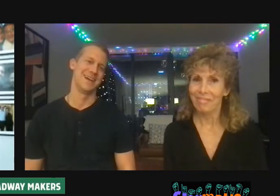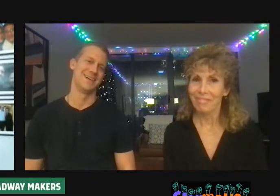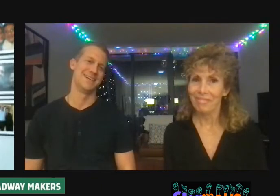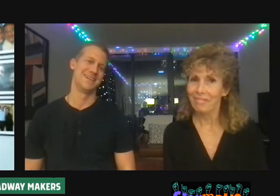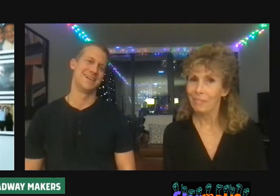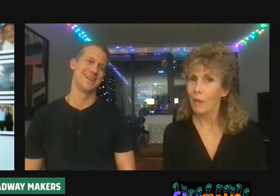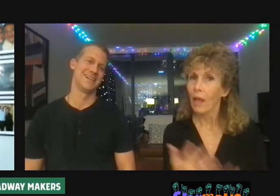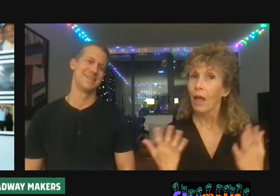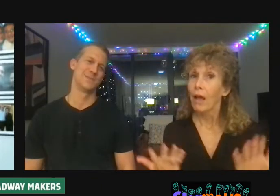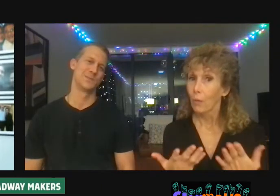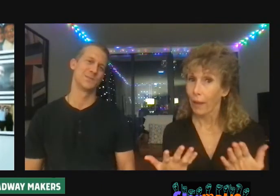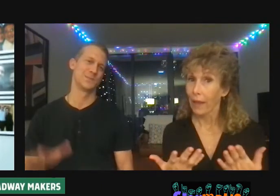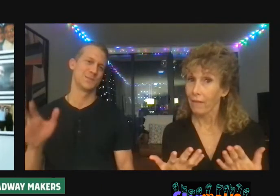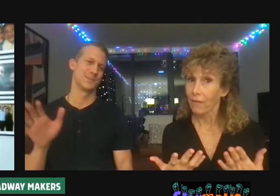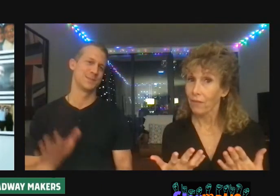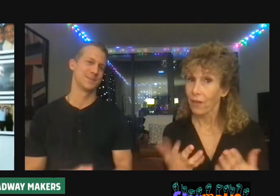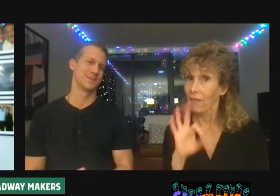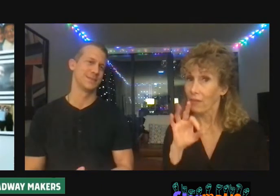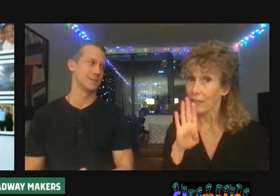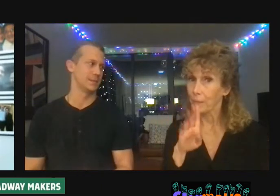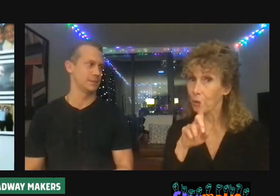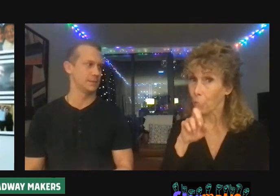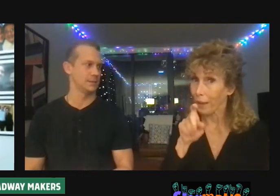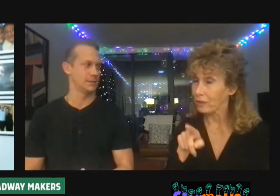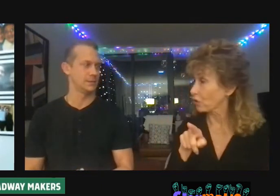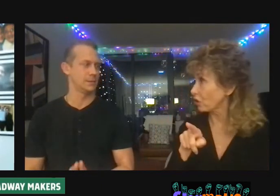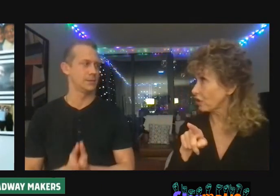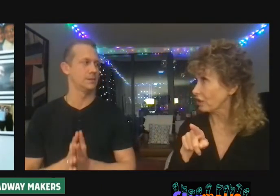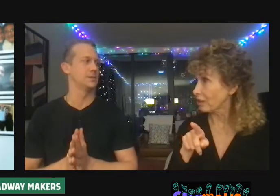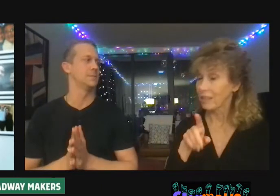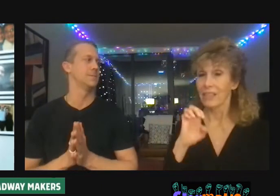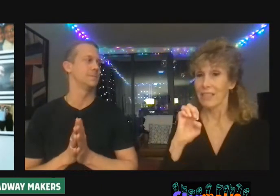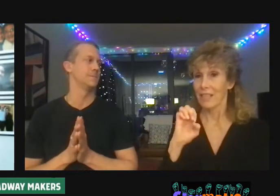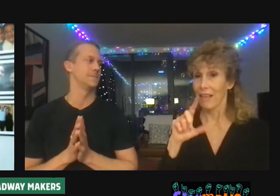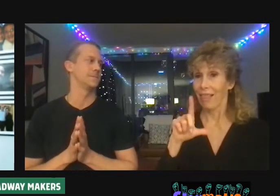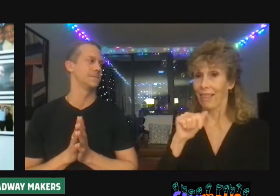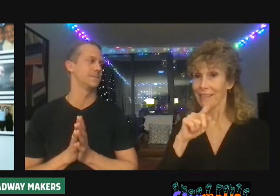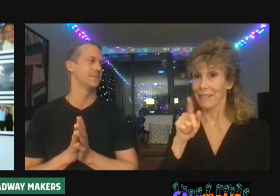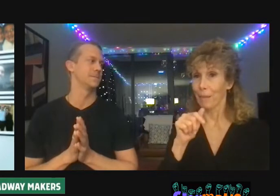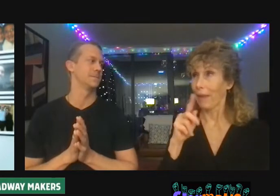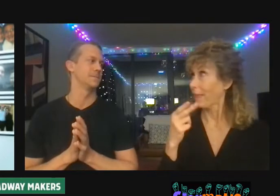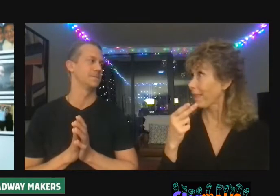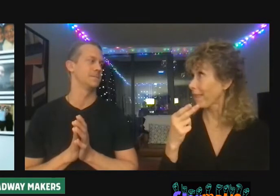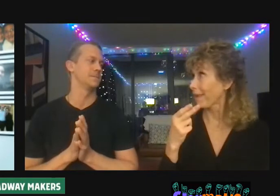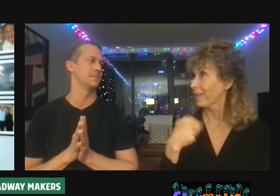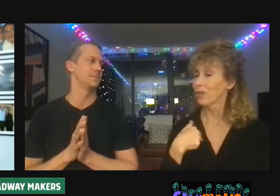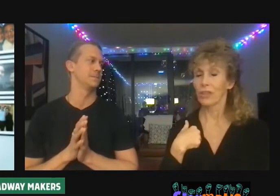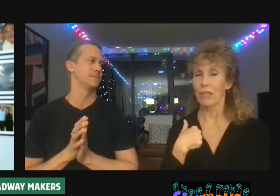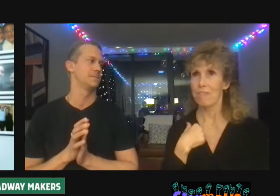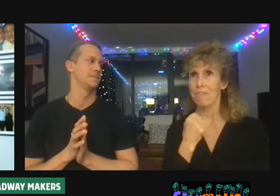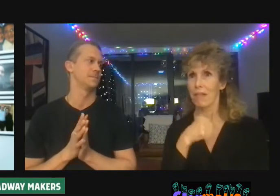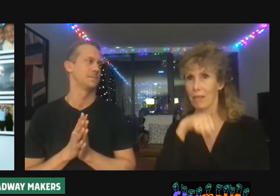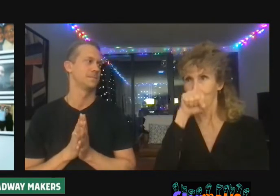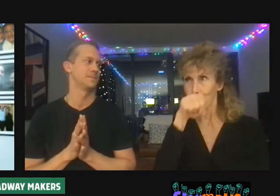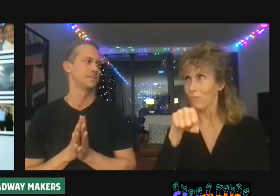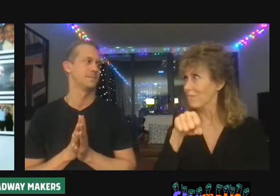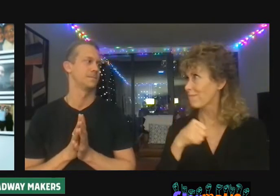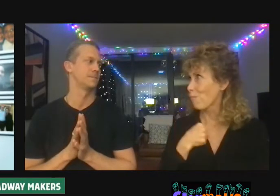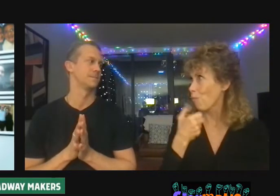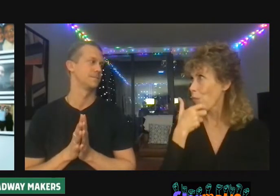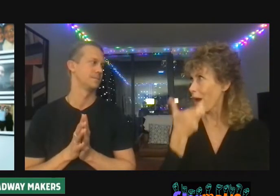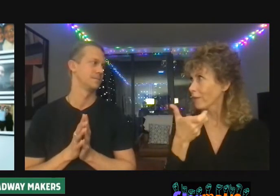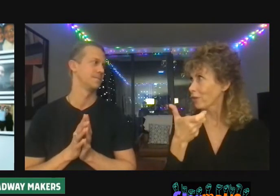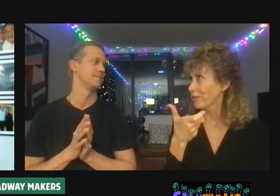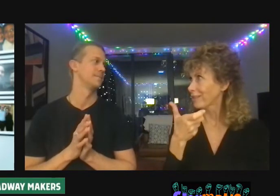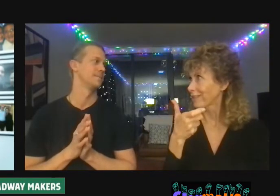We have a Facebook question from Elizabeth. Elizabeth loves the videos on your YouTube channel, and she wants